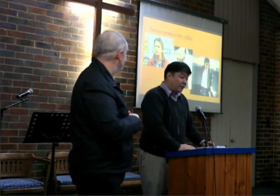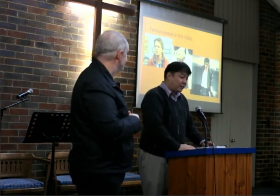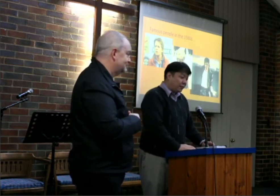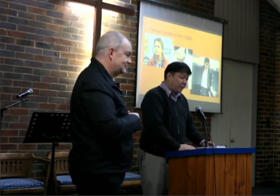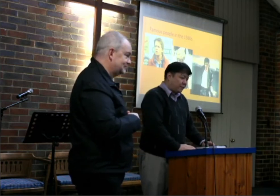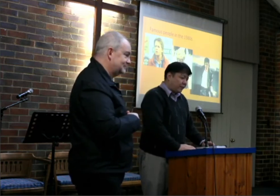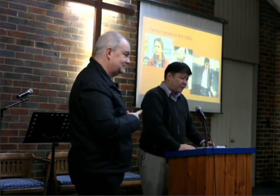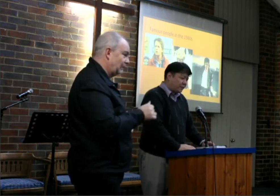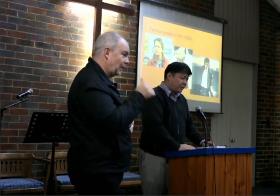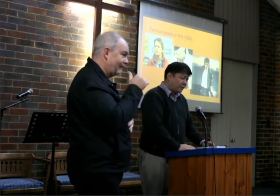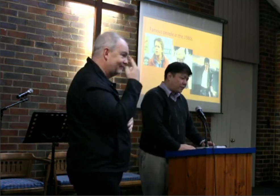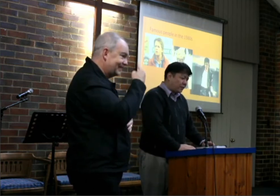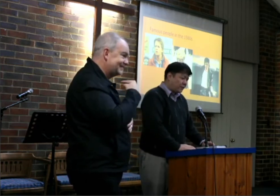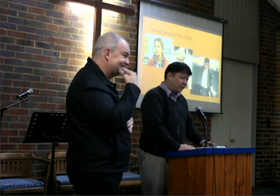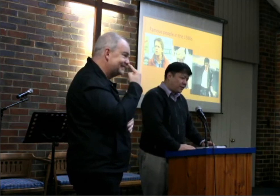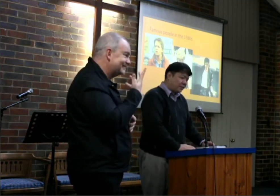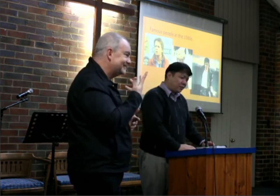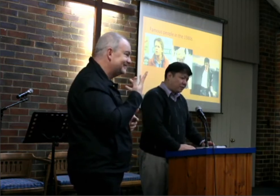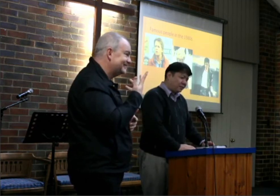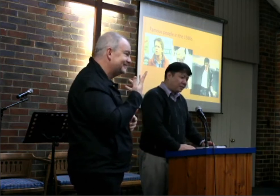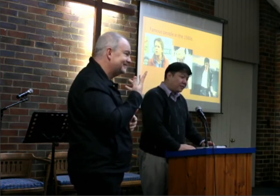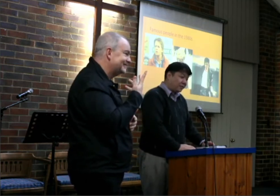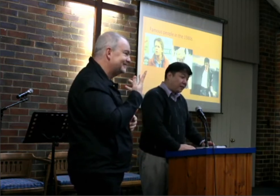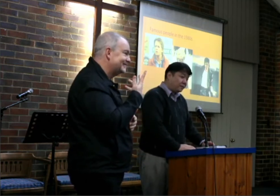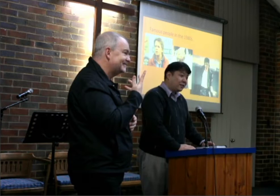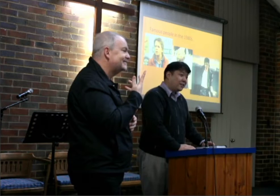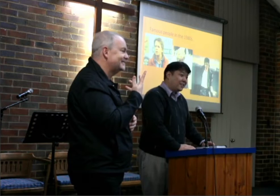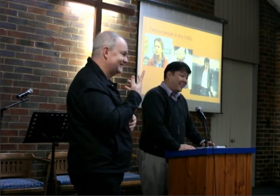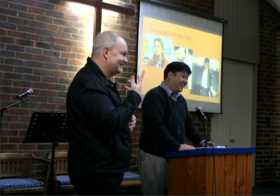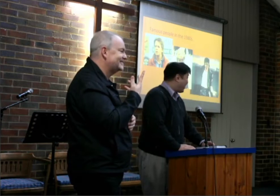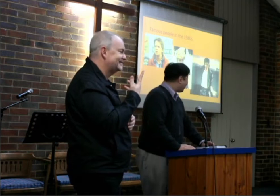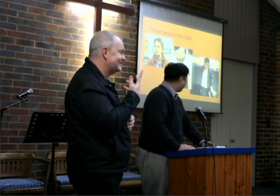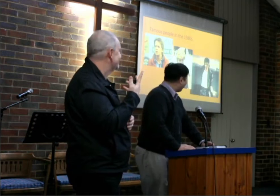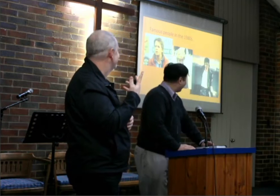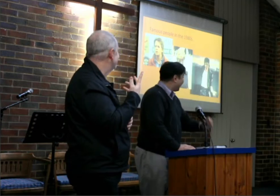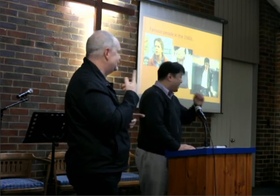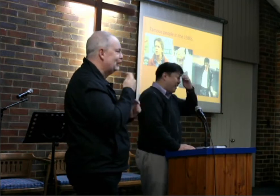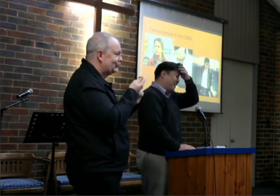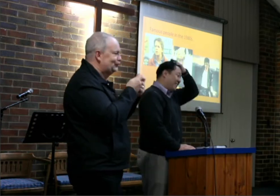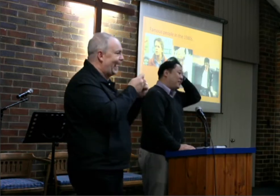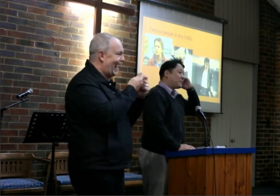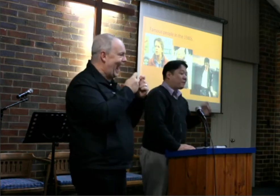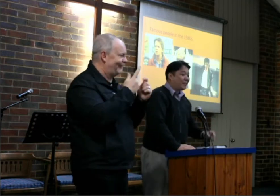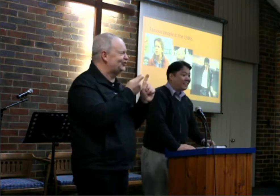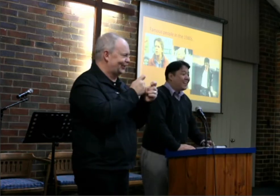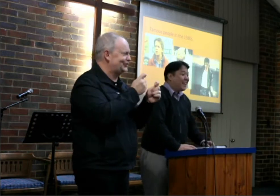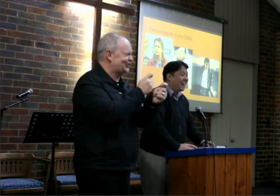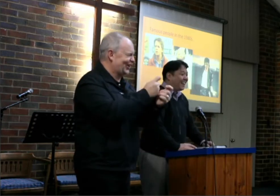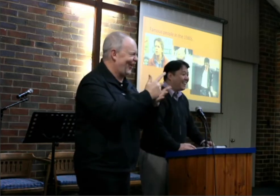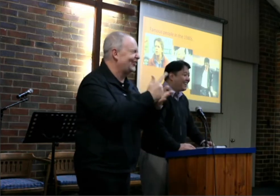can you remember his face? Recognize his face at all? Yeah? Changed a bit? Oh yeah, he changed a bit from